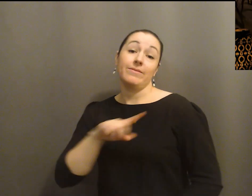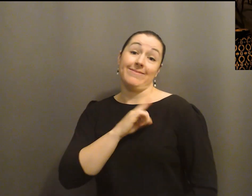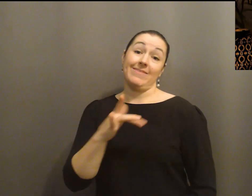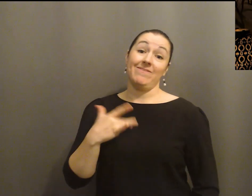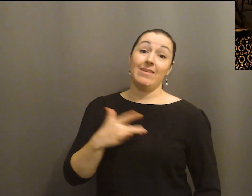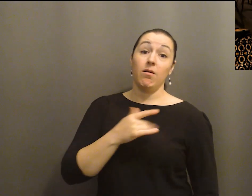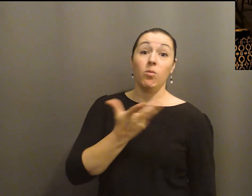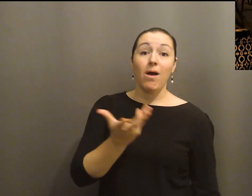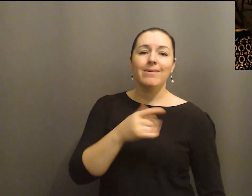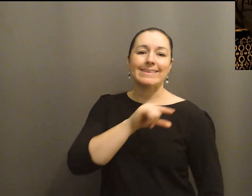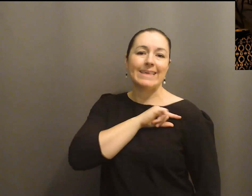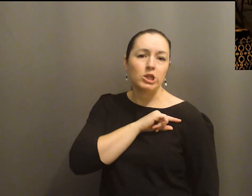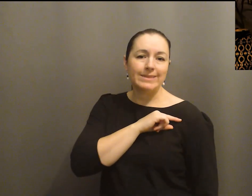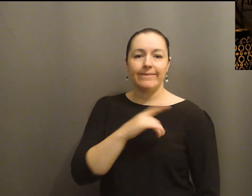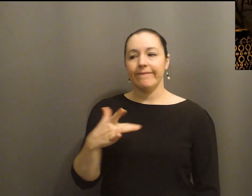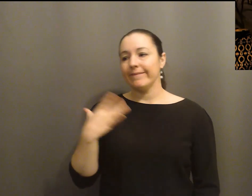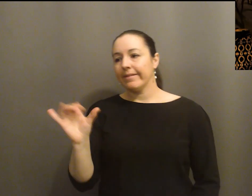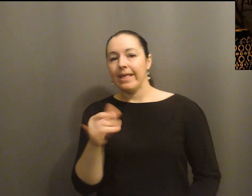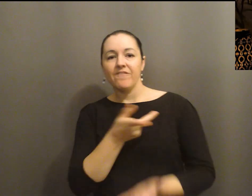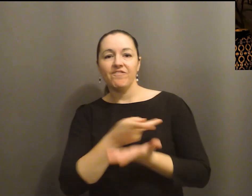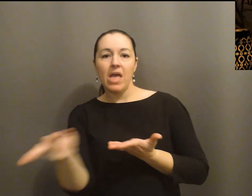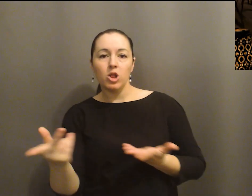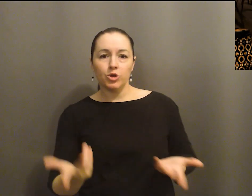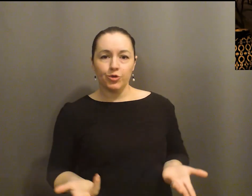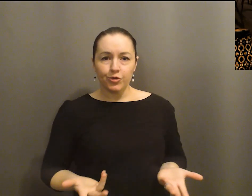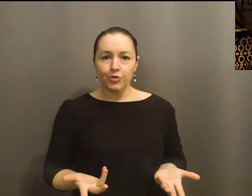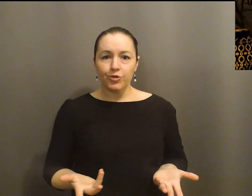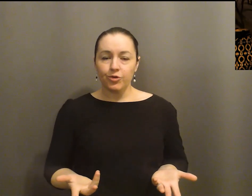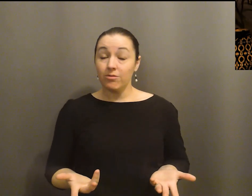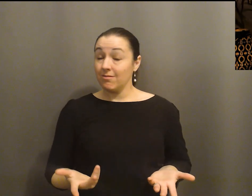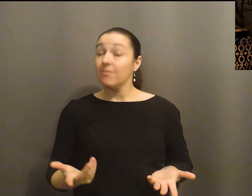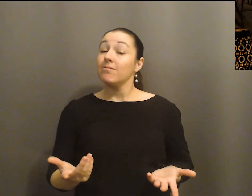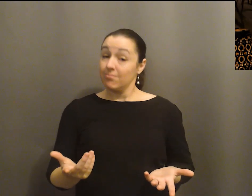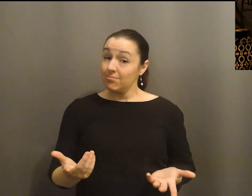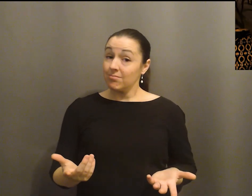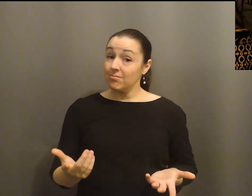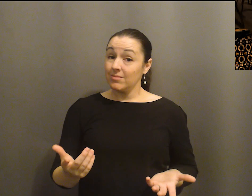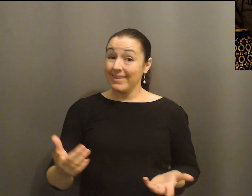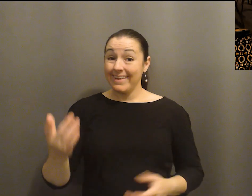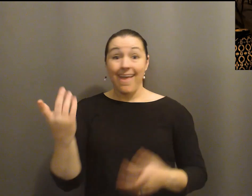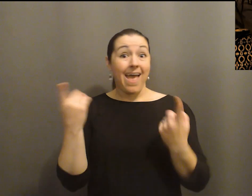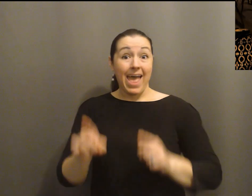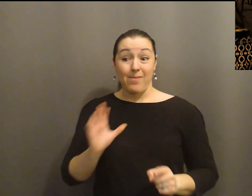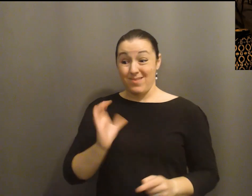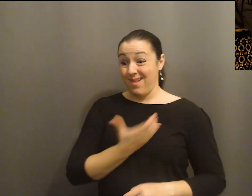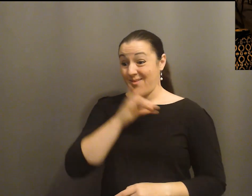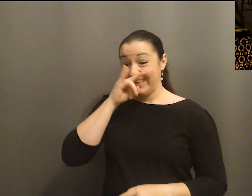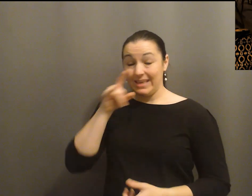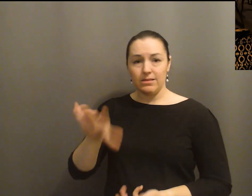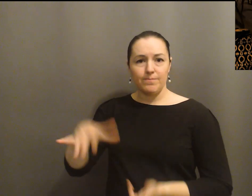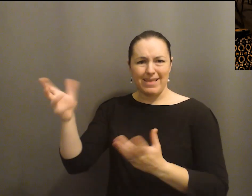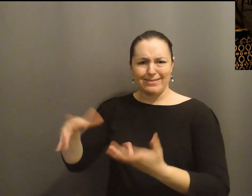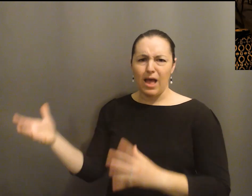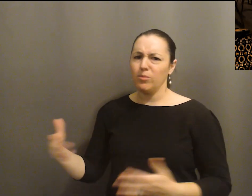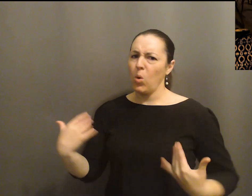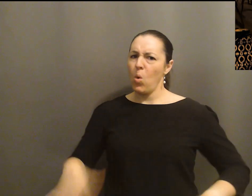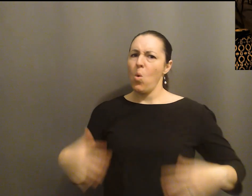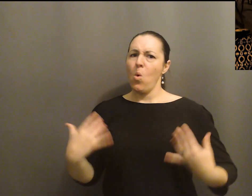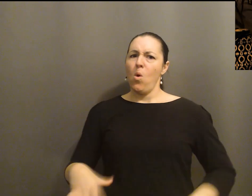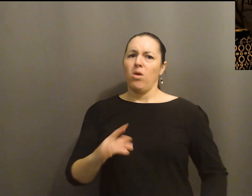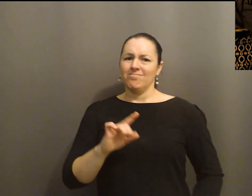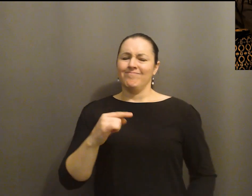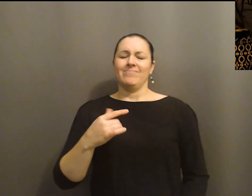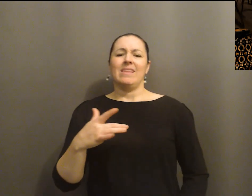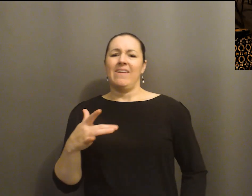We feel guilty And we feel like failures As parents There's nothing more personal to us Than when our kids mess up Matter of fact